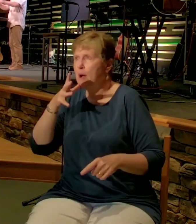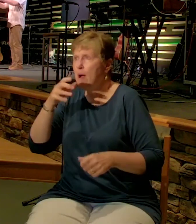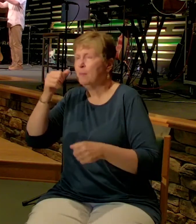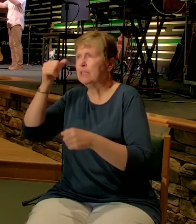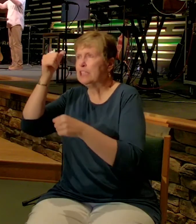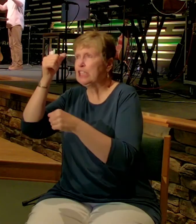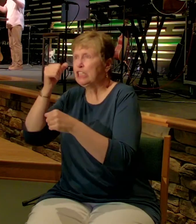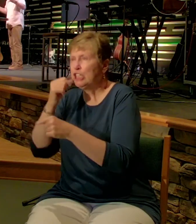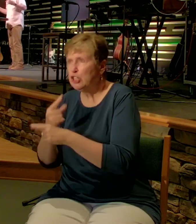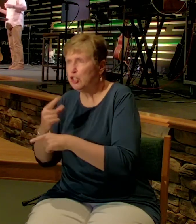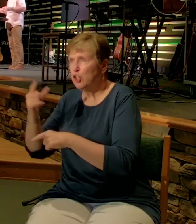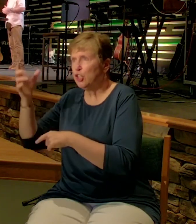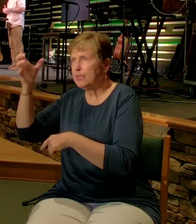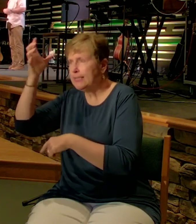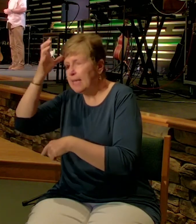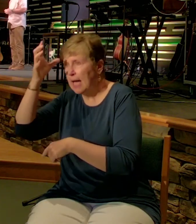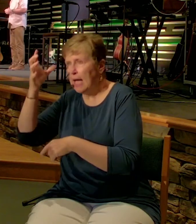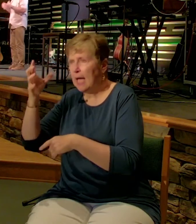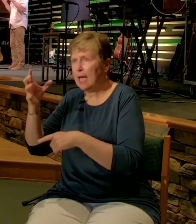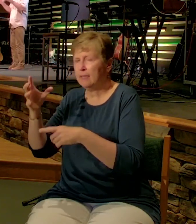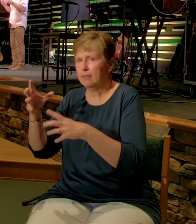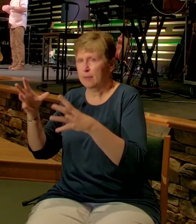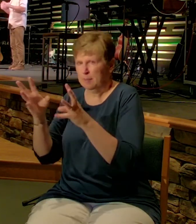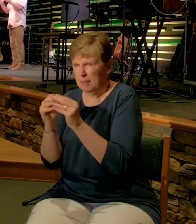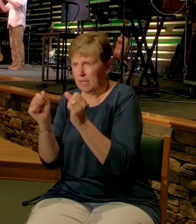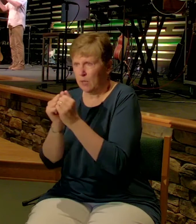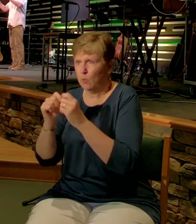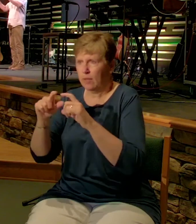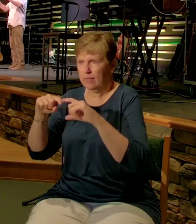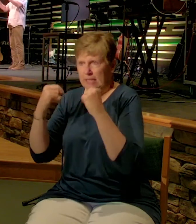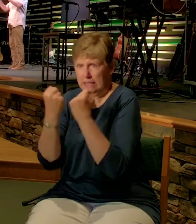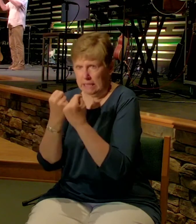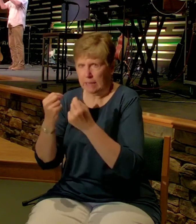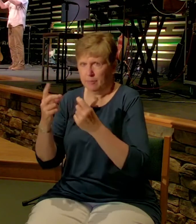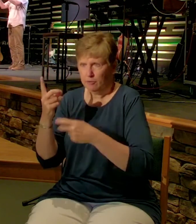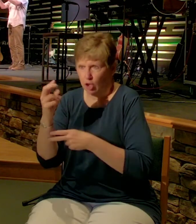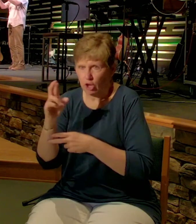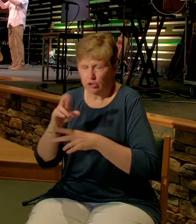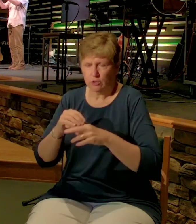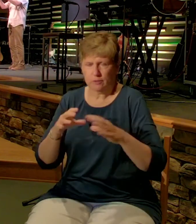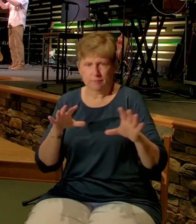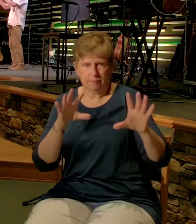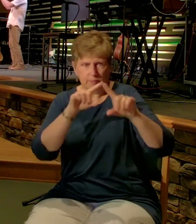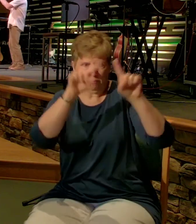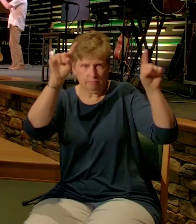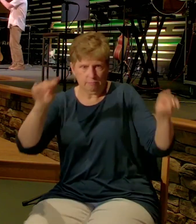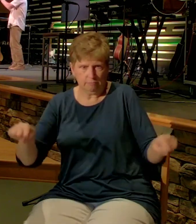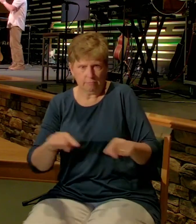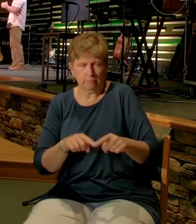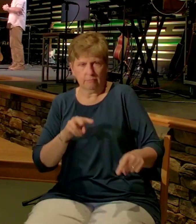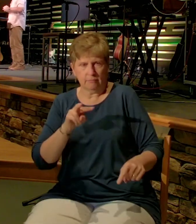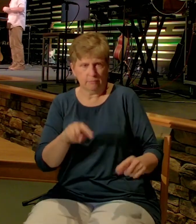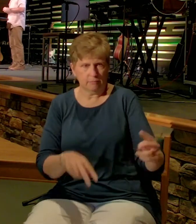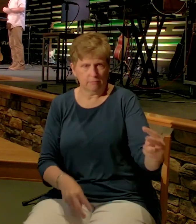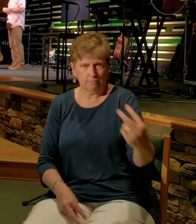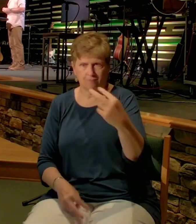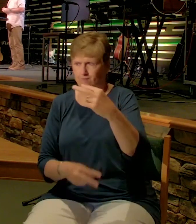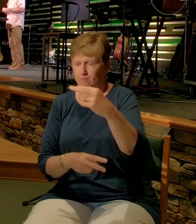meeting with a team of doctors. So here's what's going on. I'm looking at the screen. I'm looking at my dad. My dad is looking at the